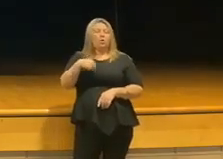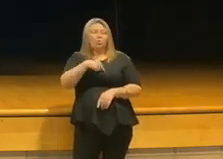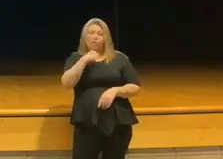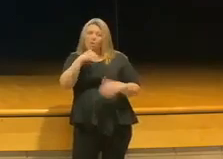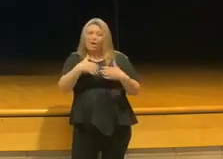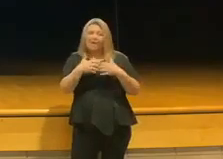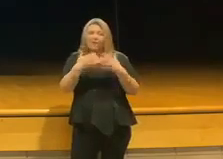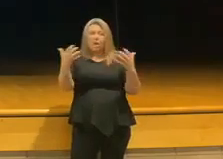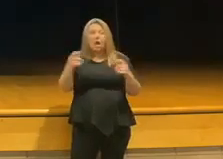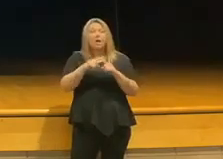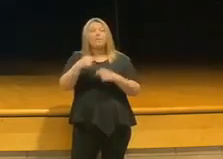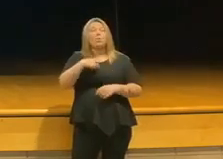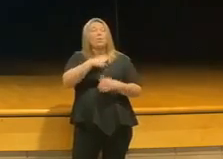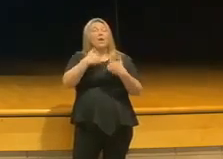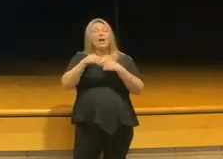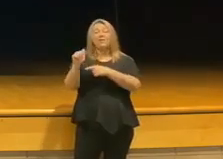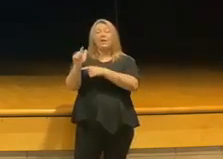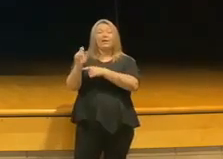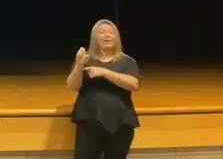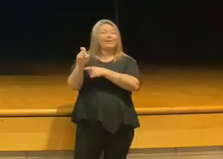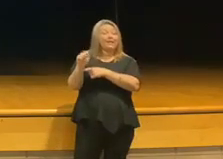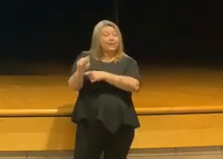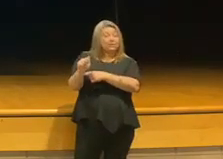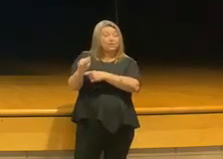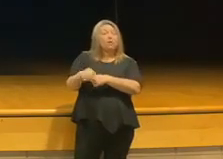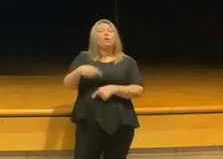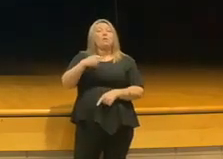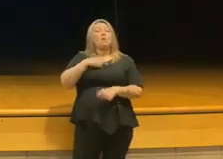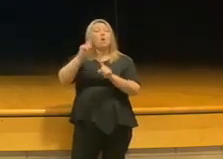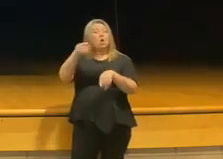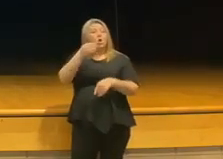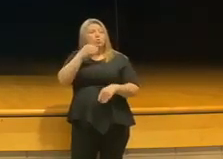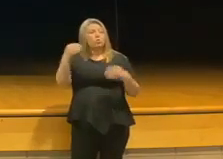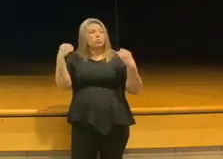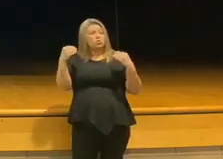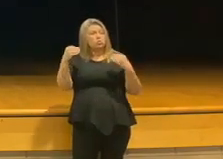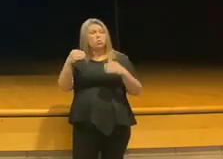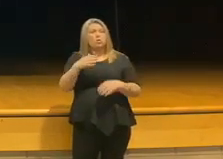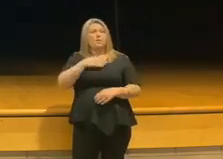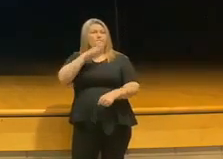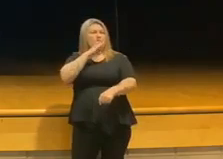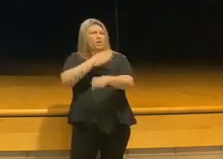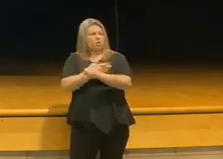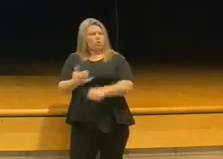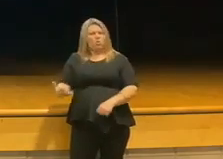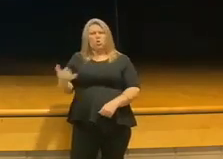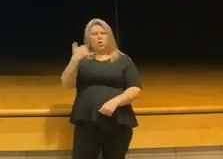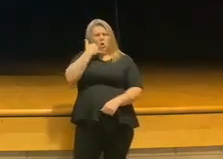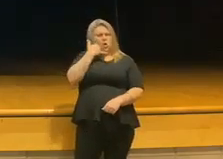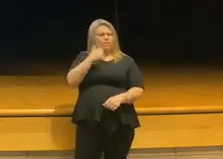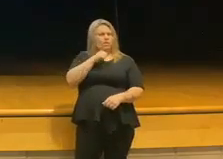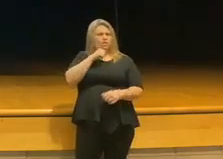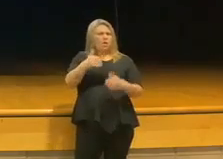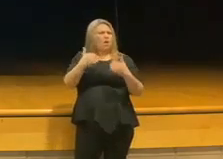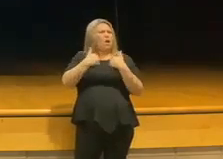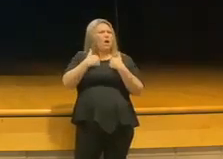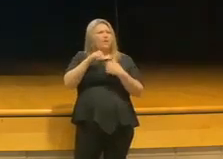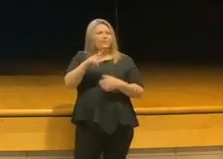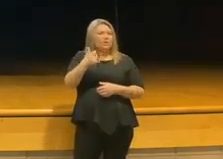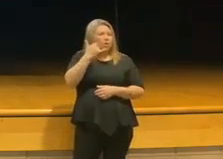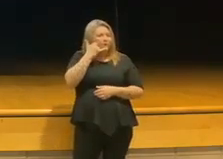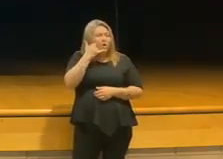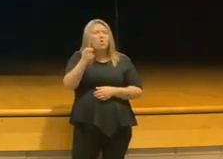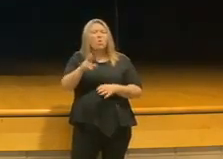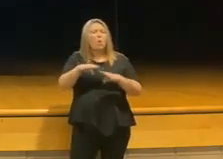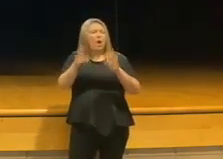have an Alexa, and I was at the grocery store and I received a phone call from my daughter who doesn't have a cell phone, and I was so confused. Oh, we don't have a house phone either. How